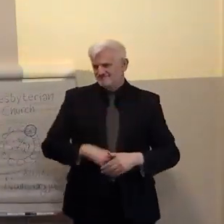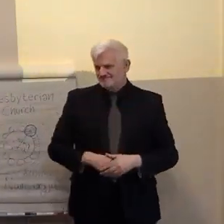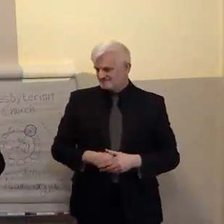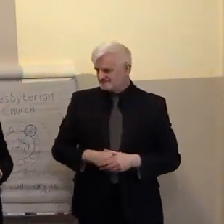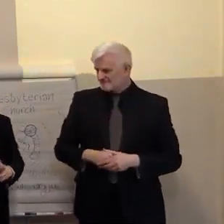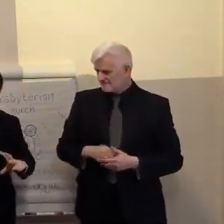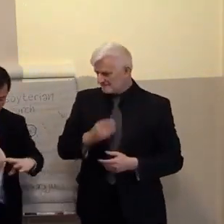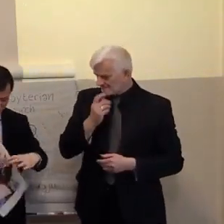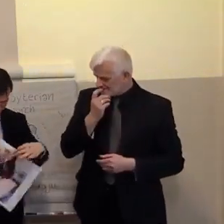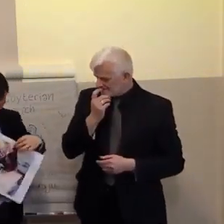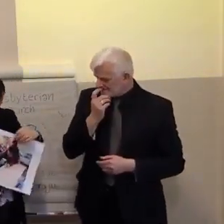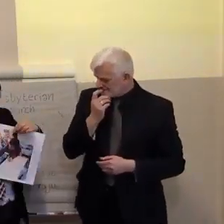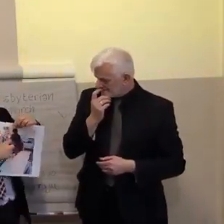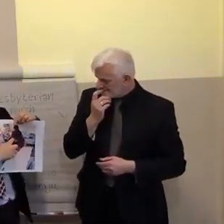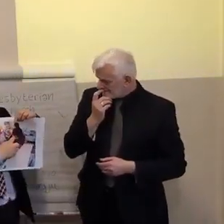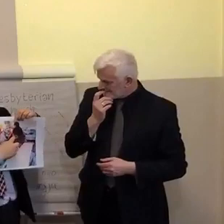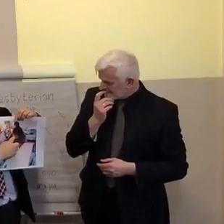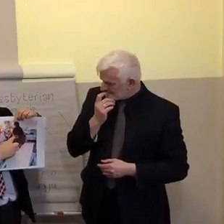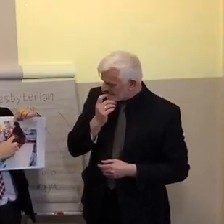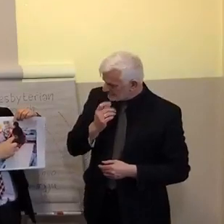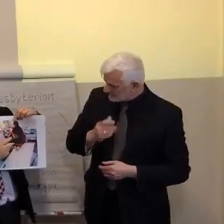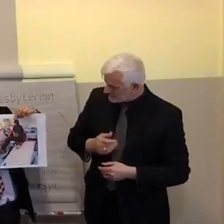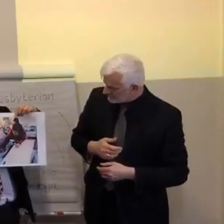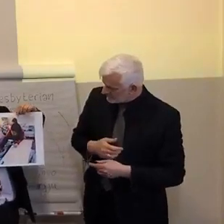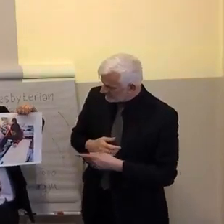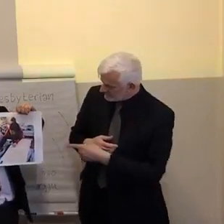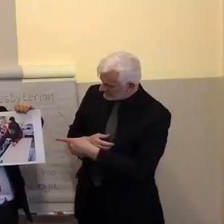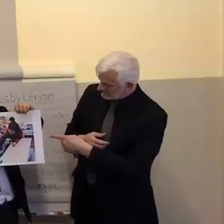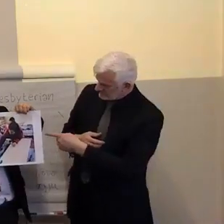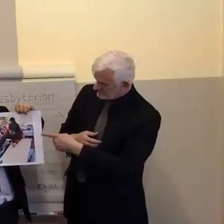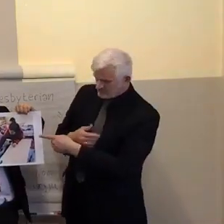She is the oldest one, 85 years old.